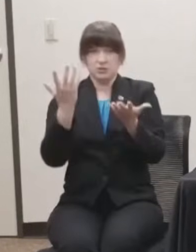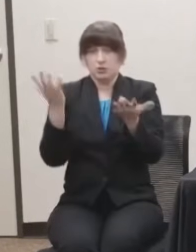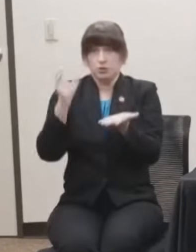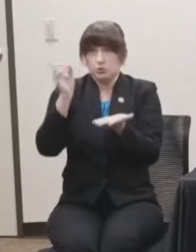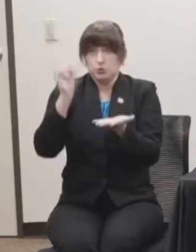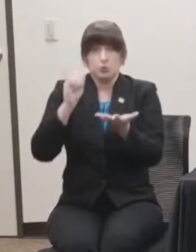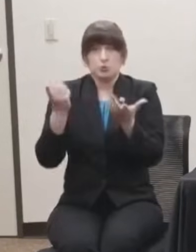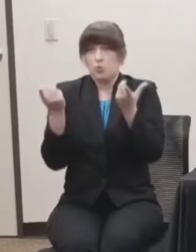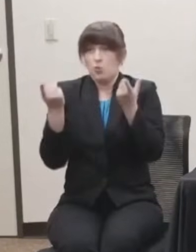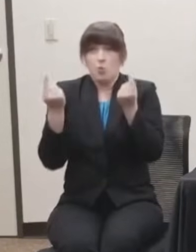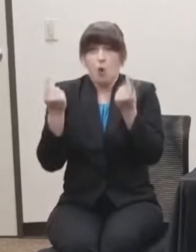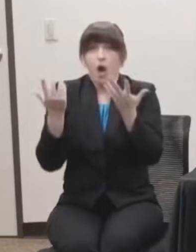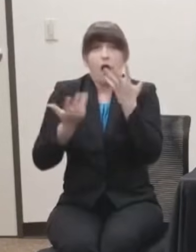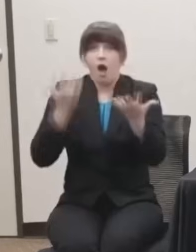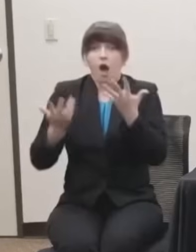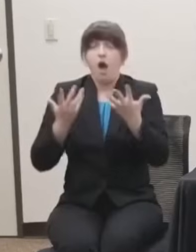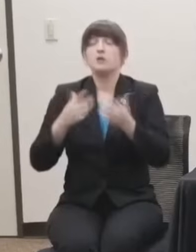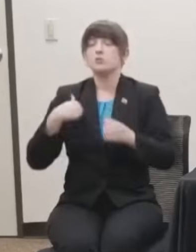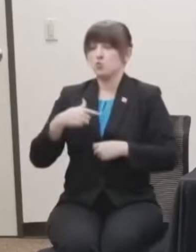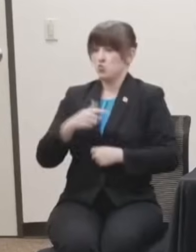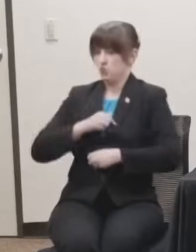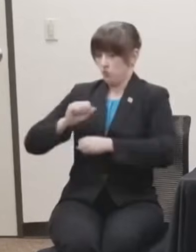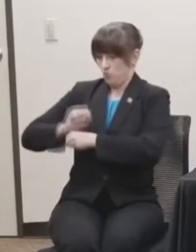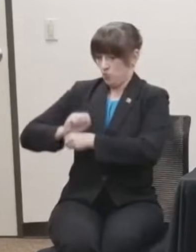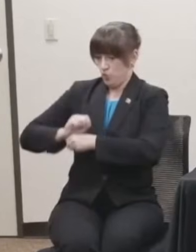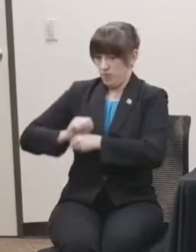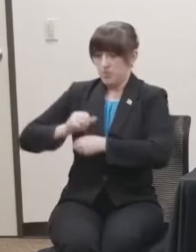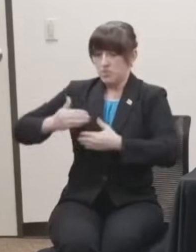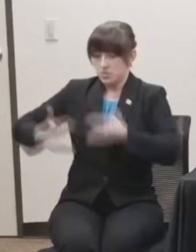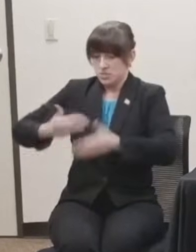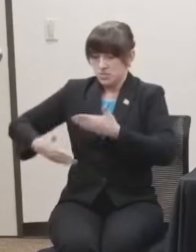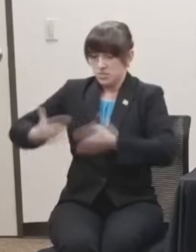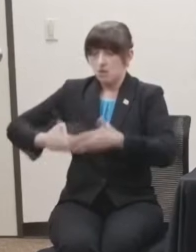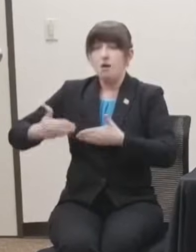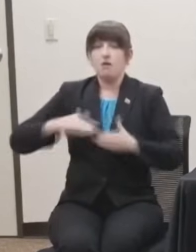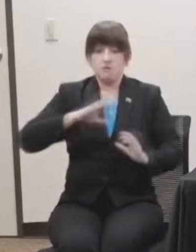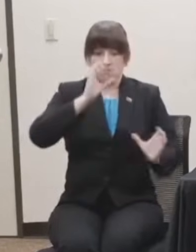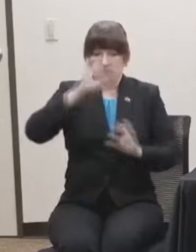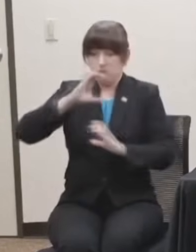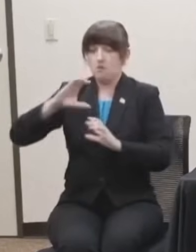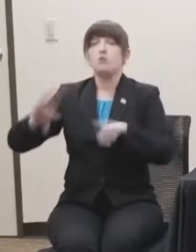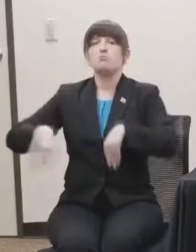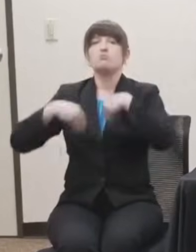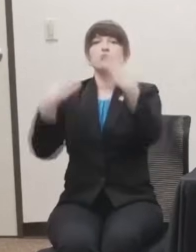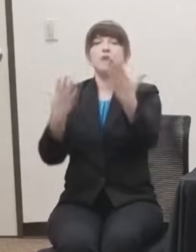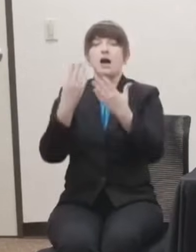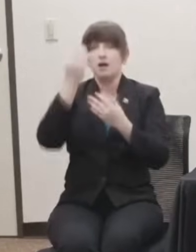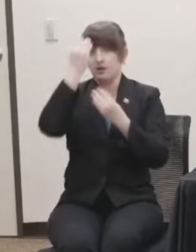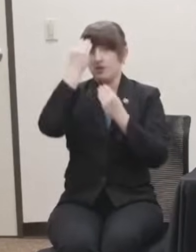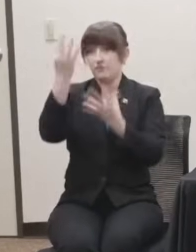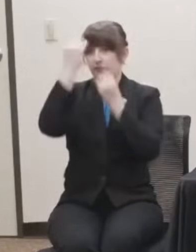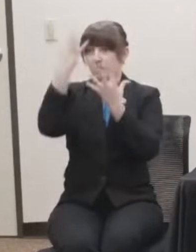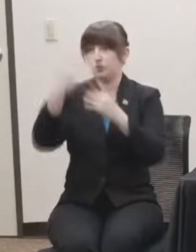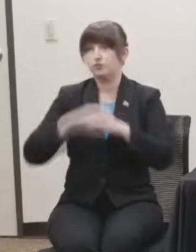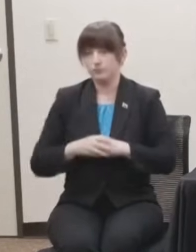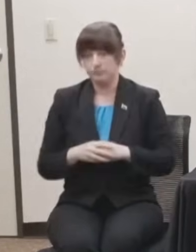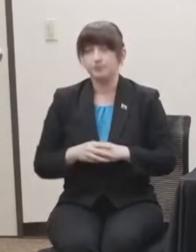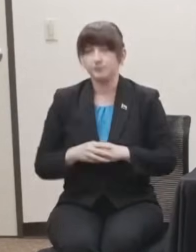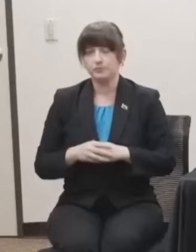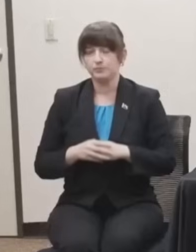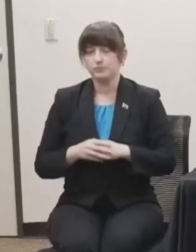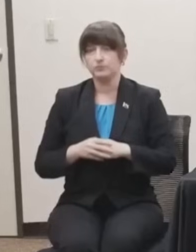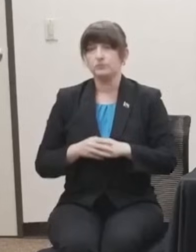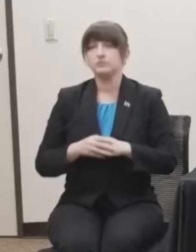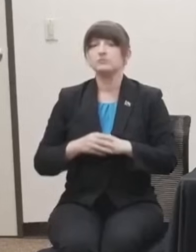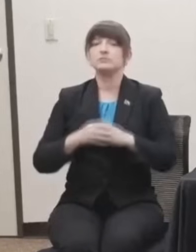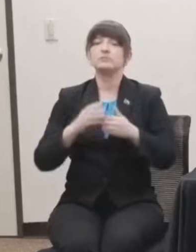possible to get them accurate information that will provide that closure. I do want to thank the local